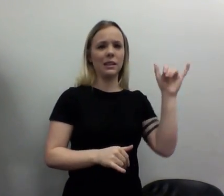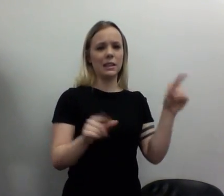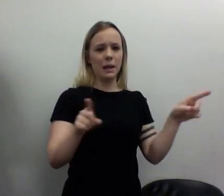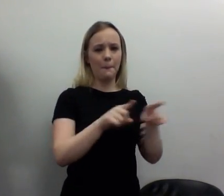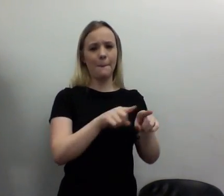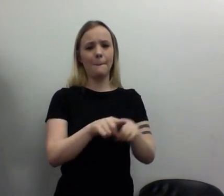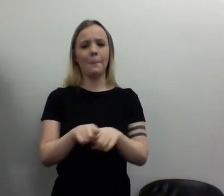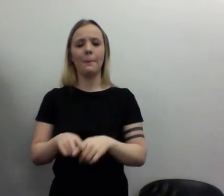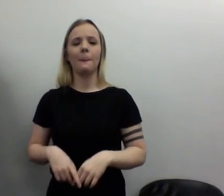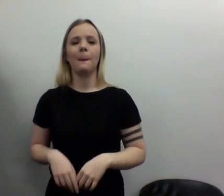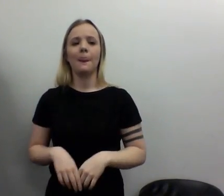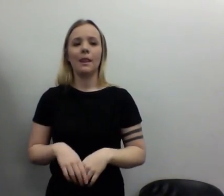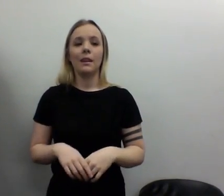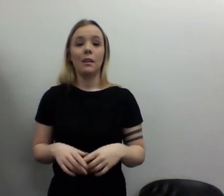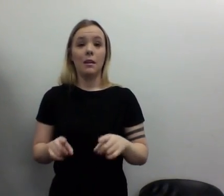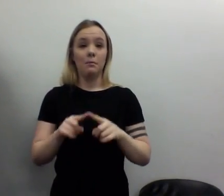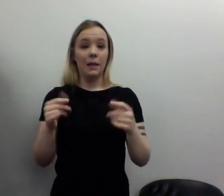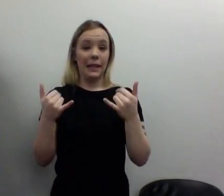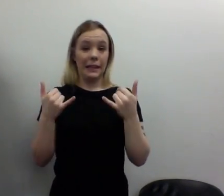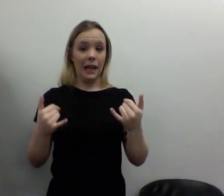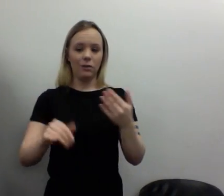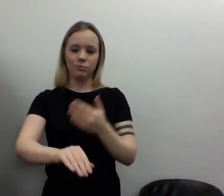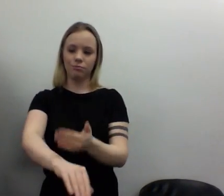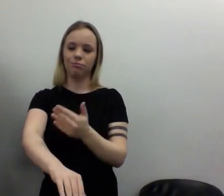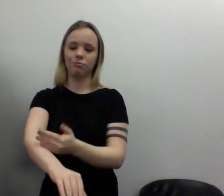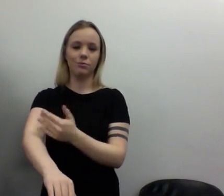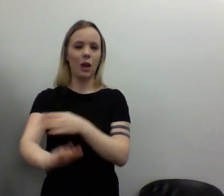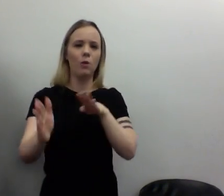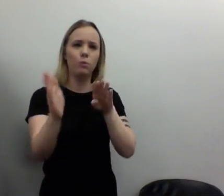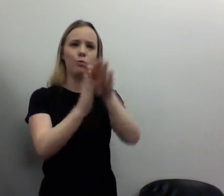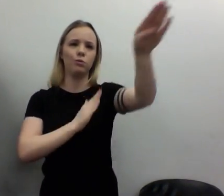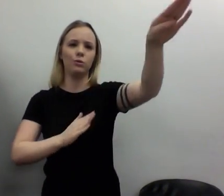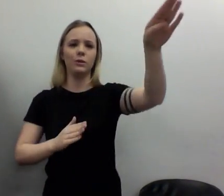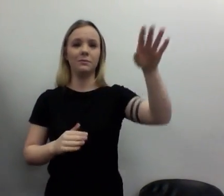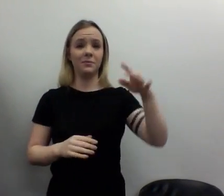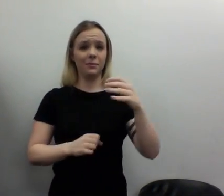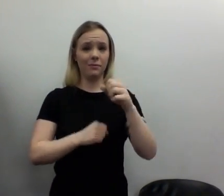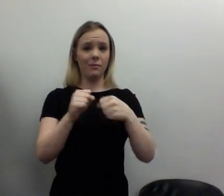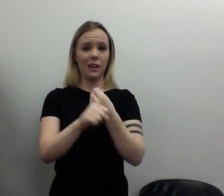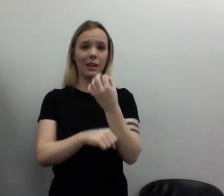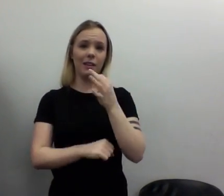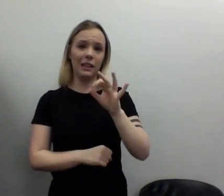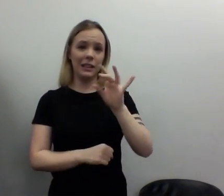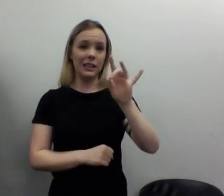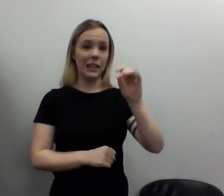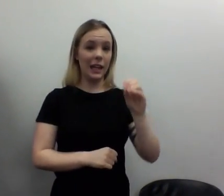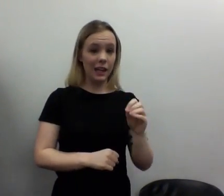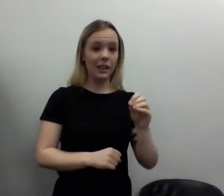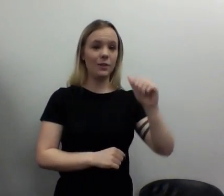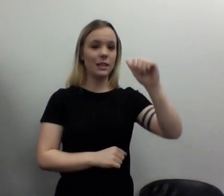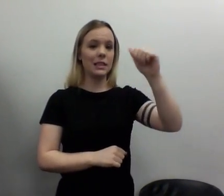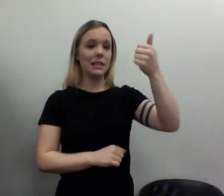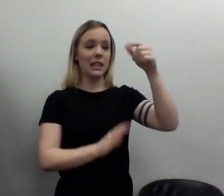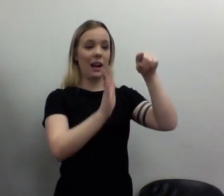dramatic, and it has been steep. In 1980, it was 10 per 100,000. For 30 years,